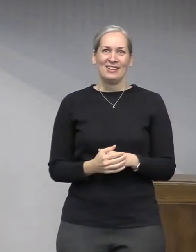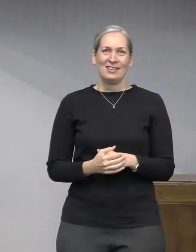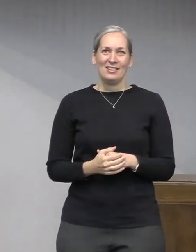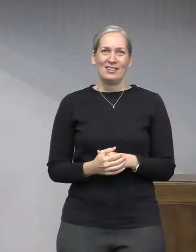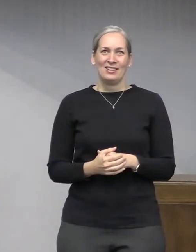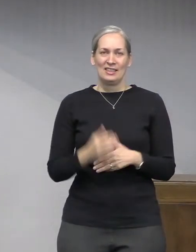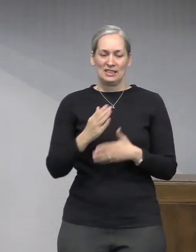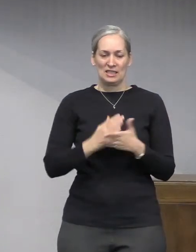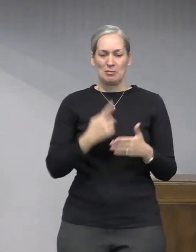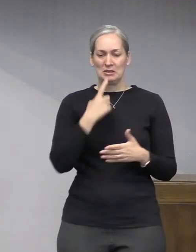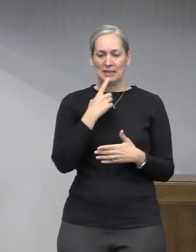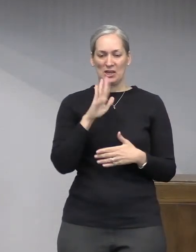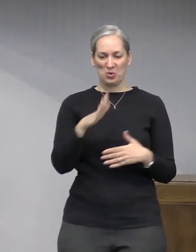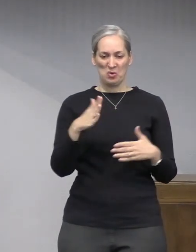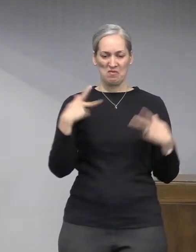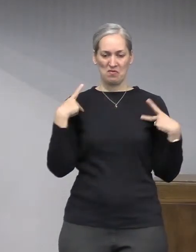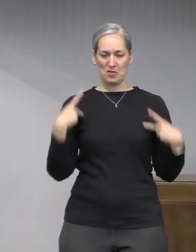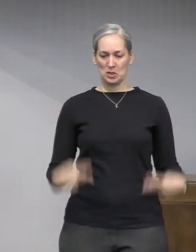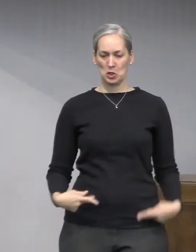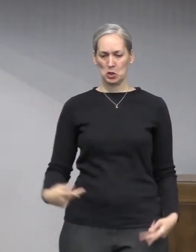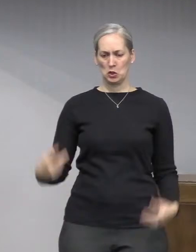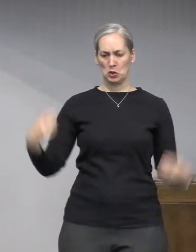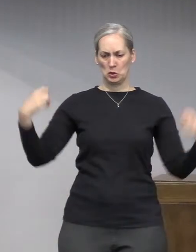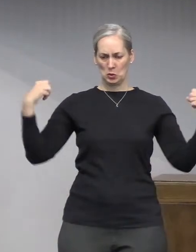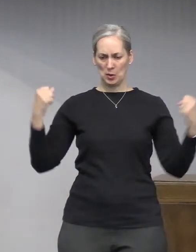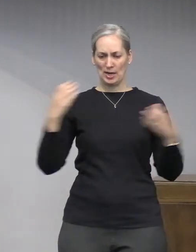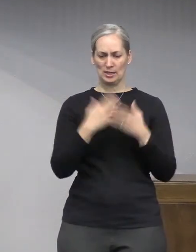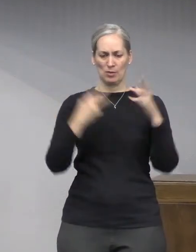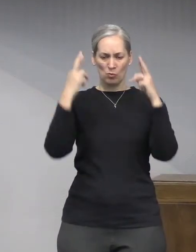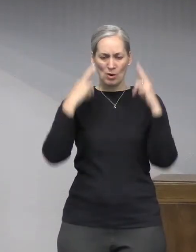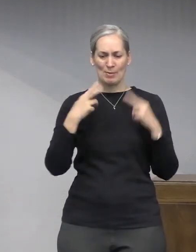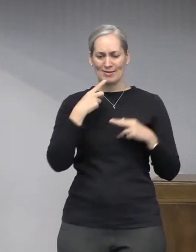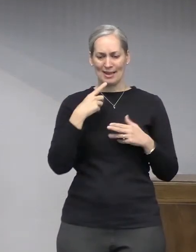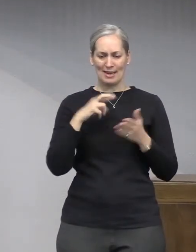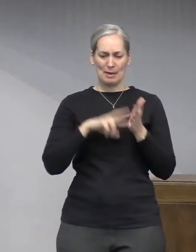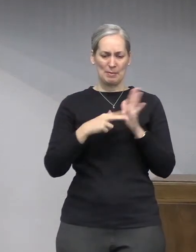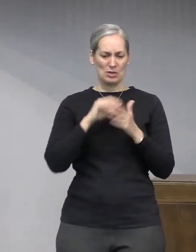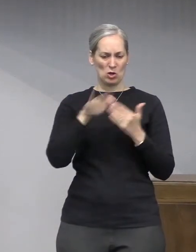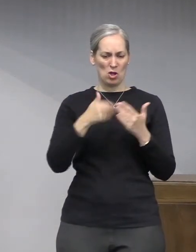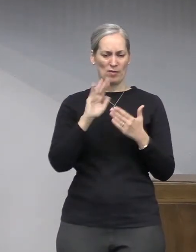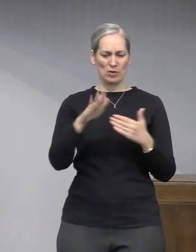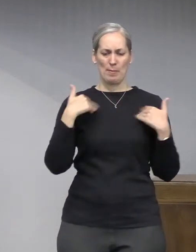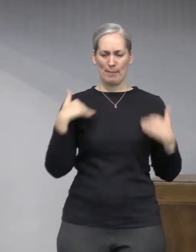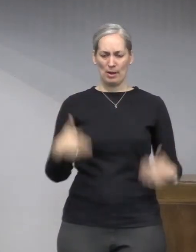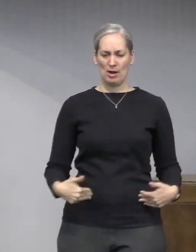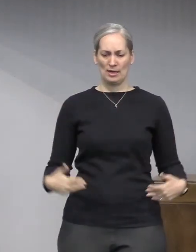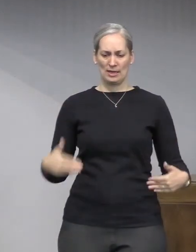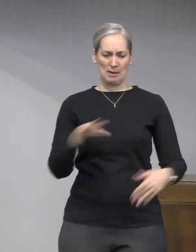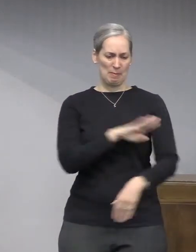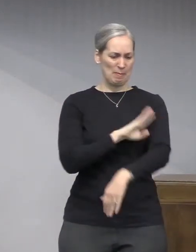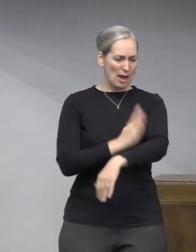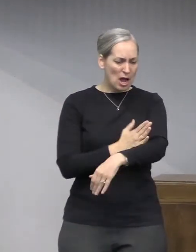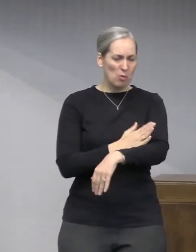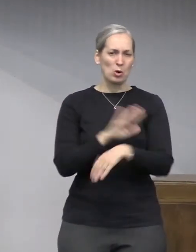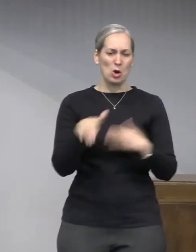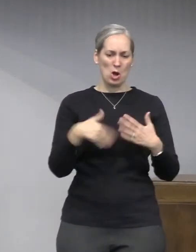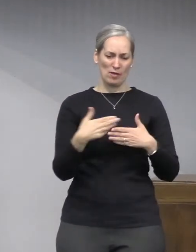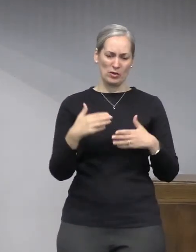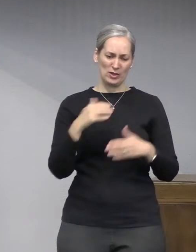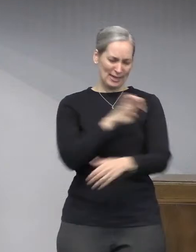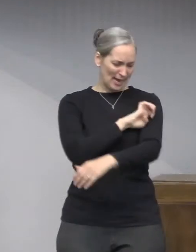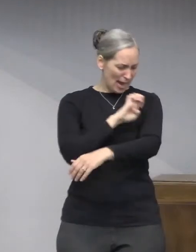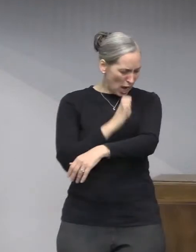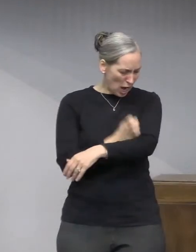was your physical strength. Some of the rabbis said it was to give all of your bodily power, to serve God with all of your